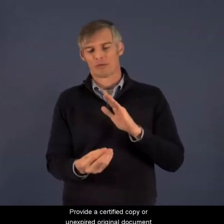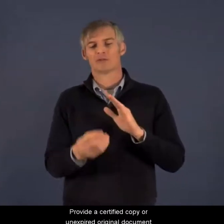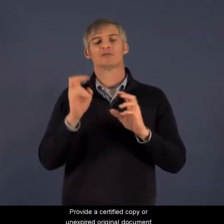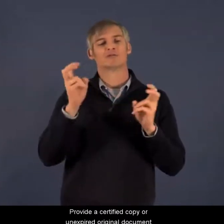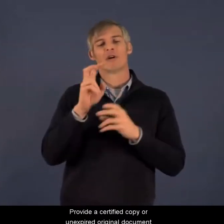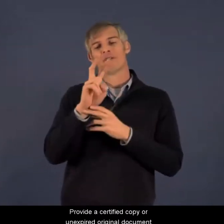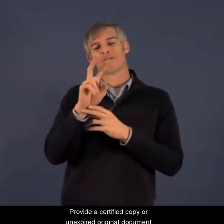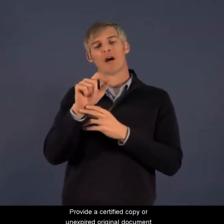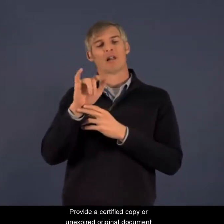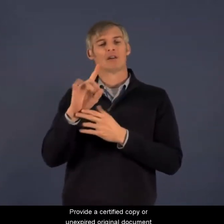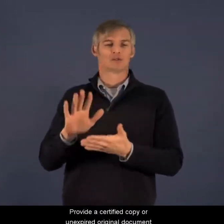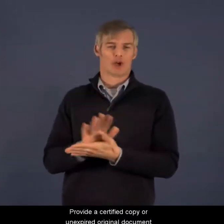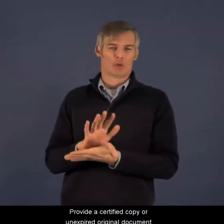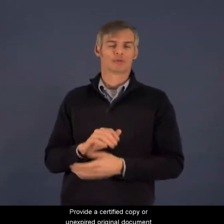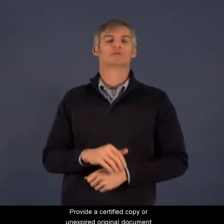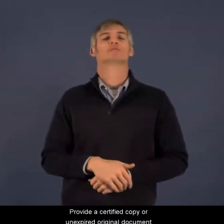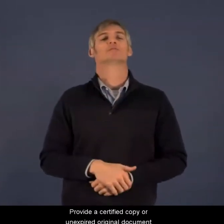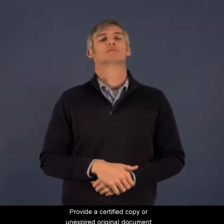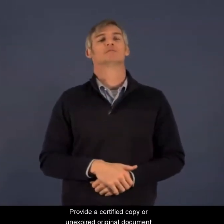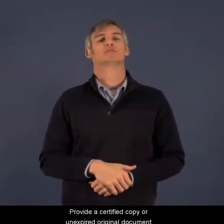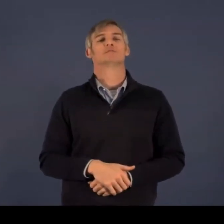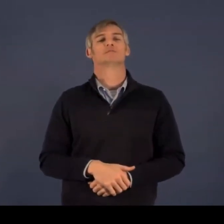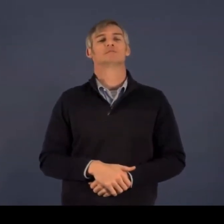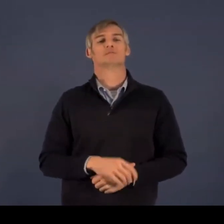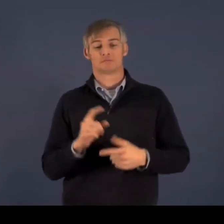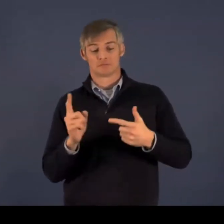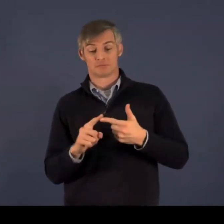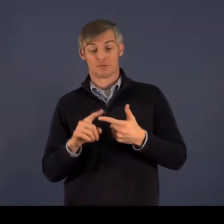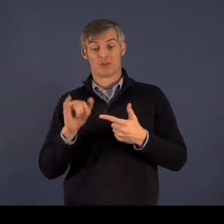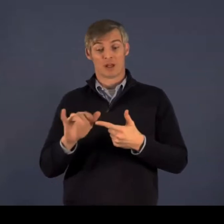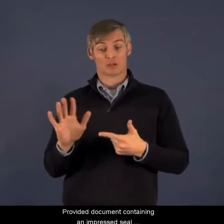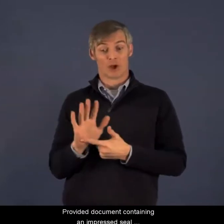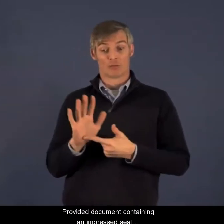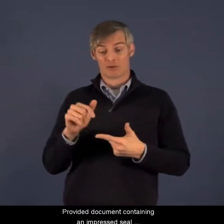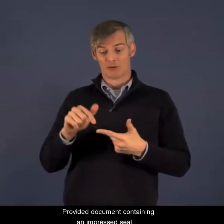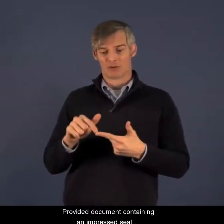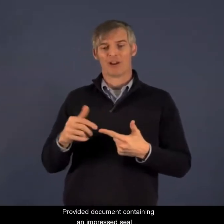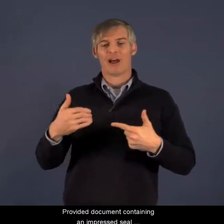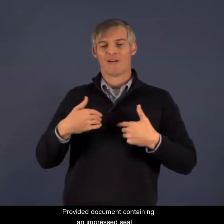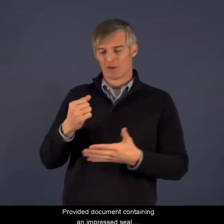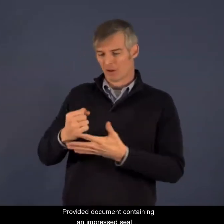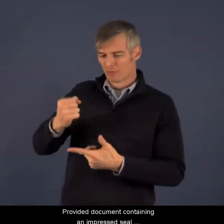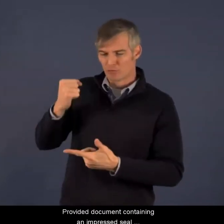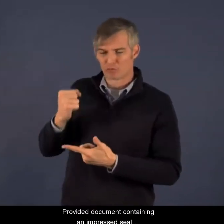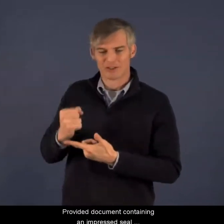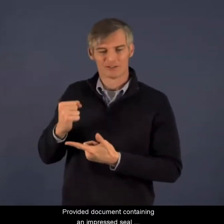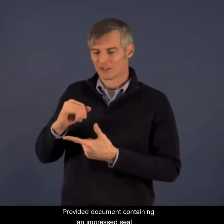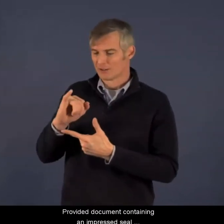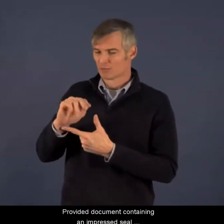certified copy or an unexpired original document. Provide a document containing an impressed